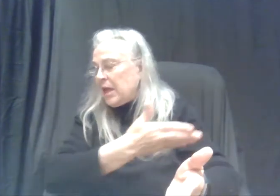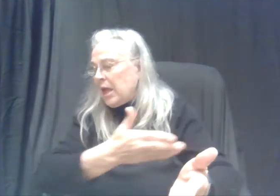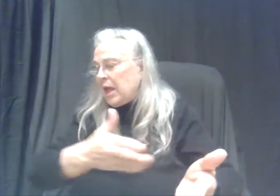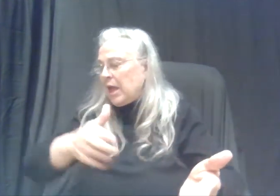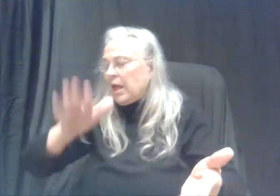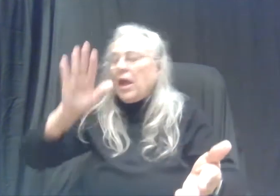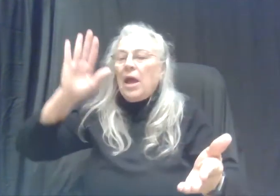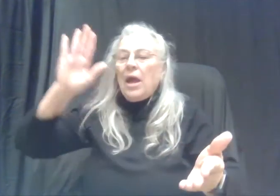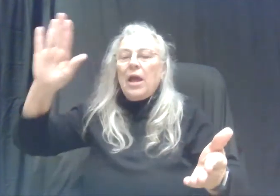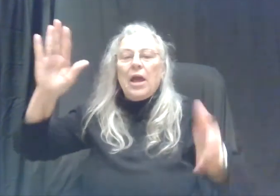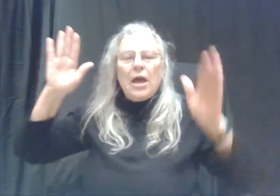sing his